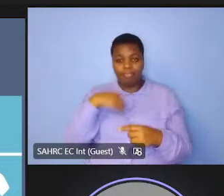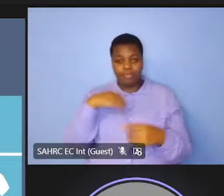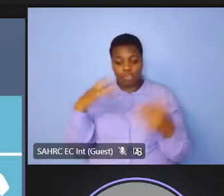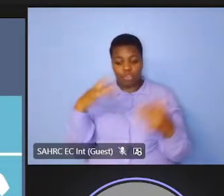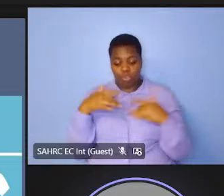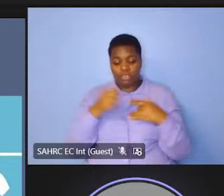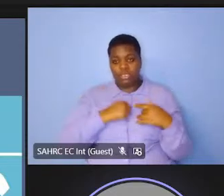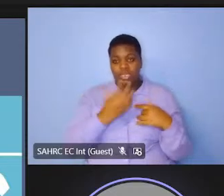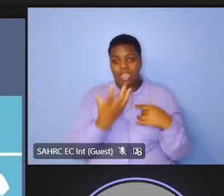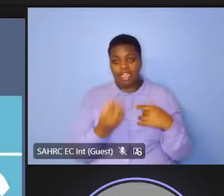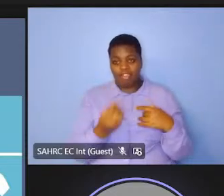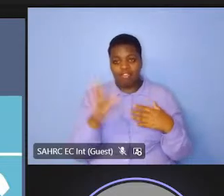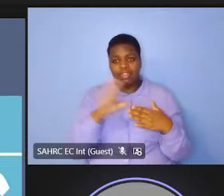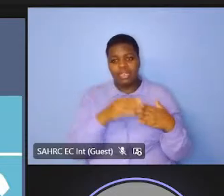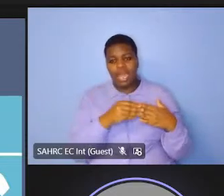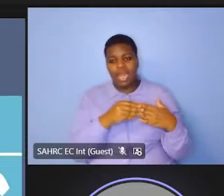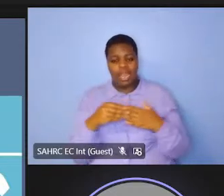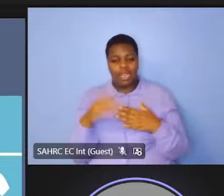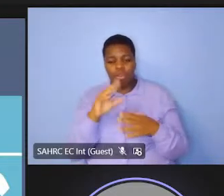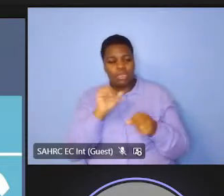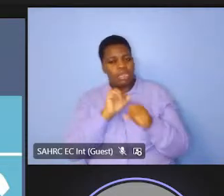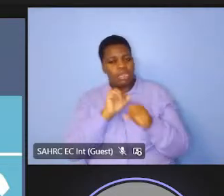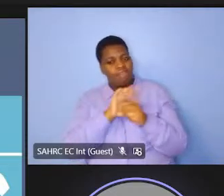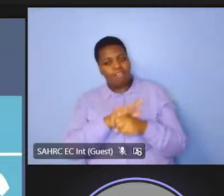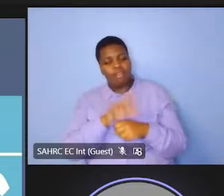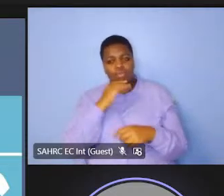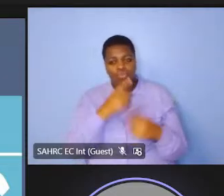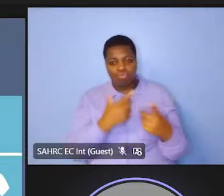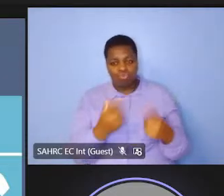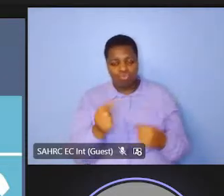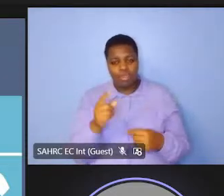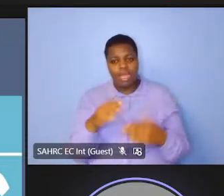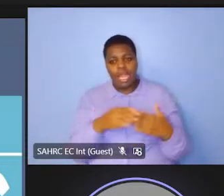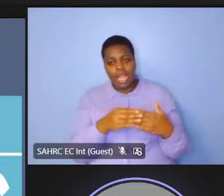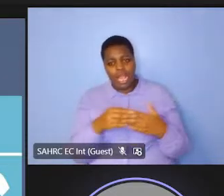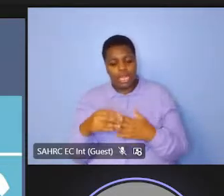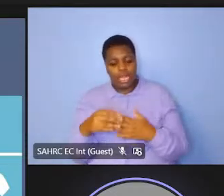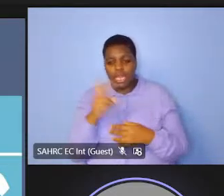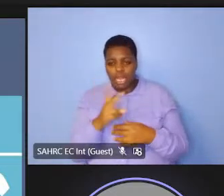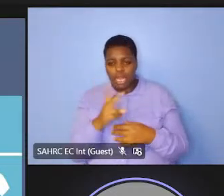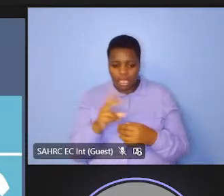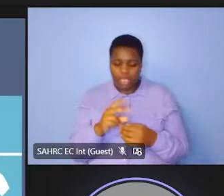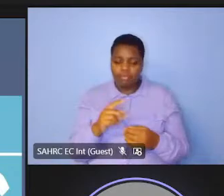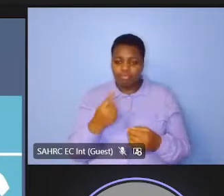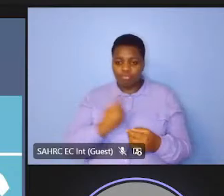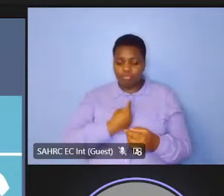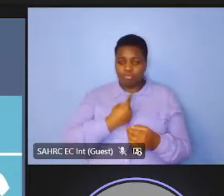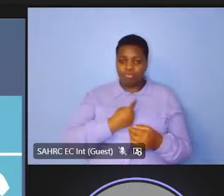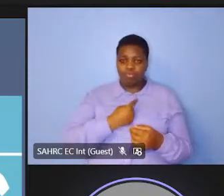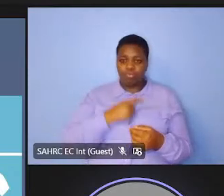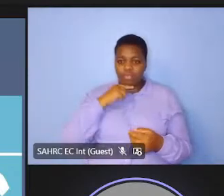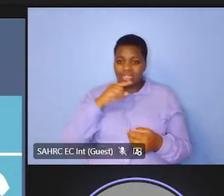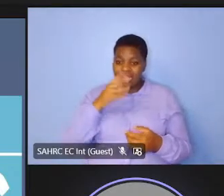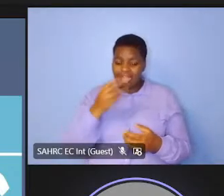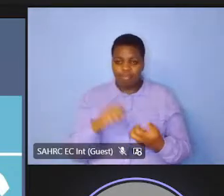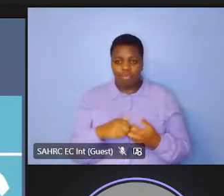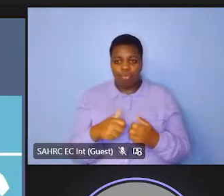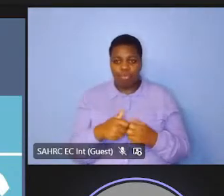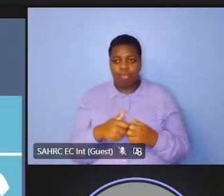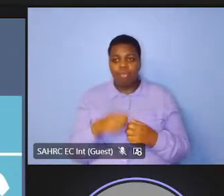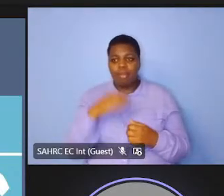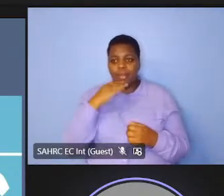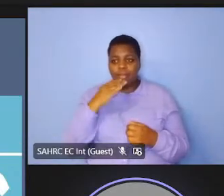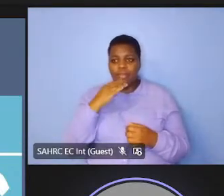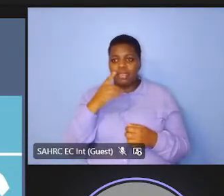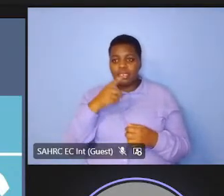the guideline does not in fact actually do that, and that the guideline in fact in and of itself is problematic, and in and of